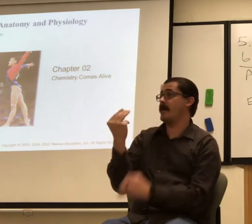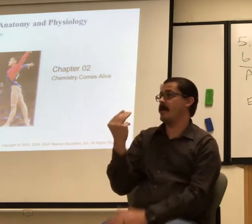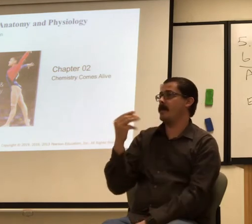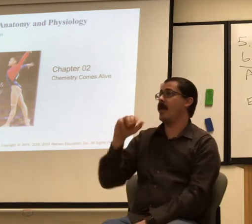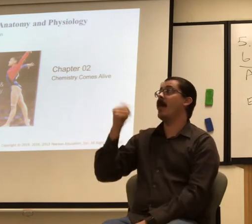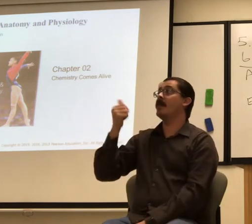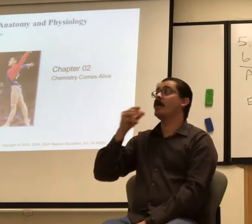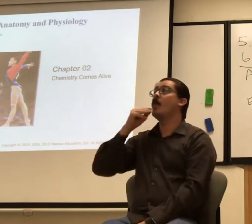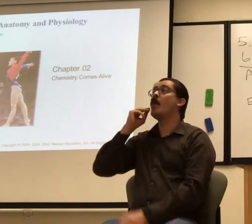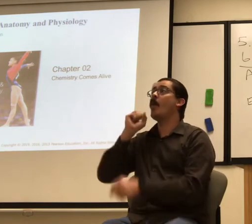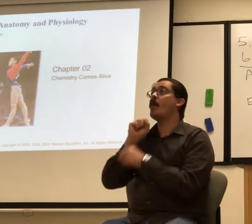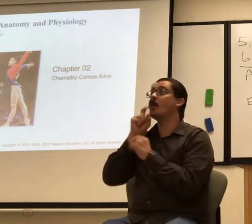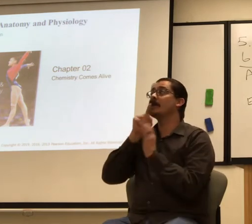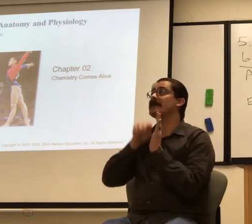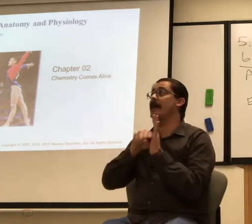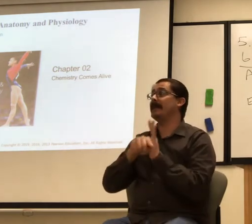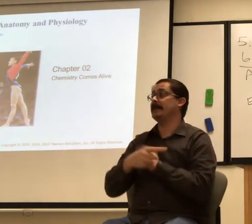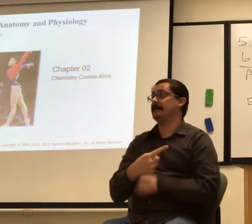homework assignment.